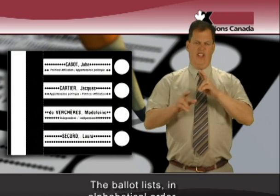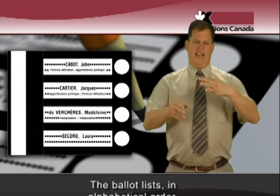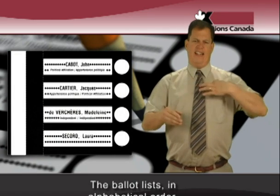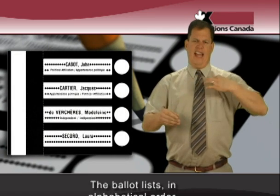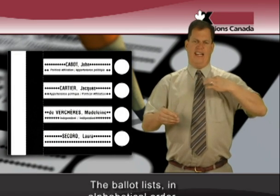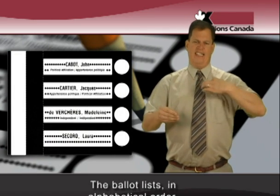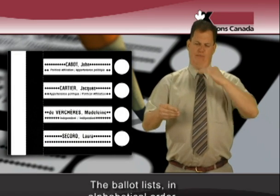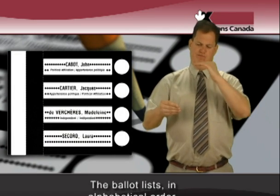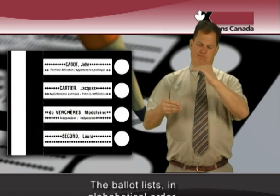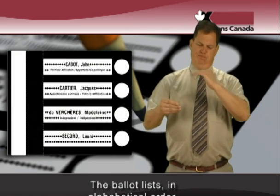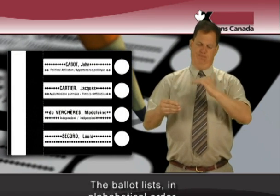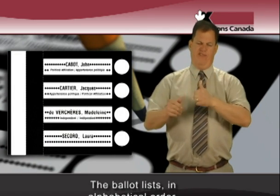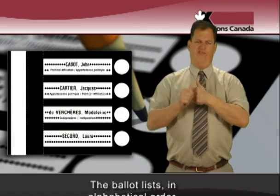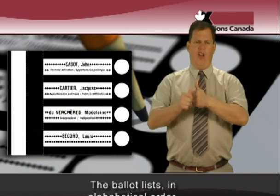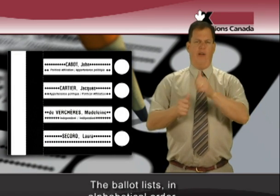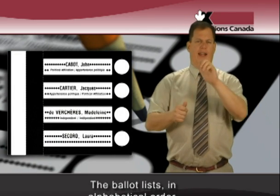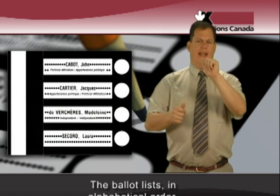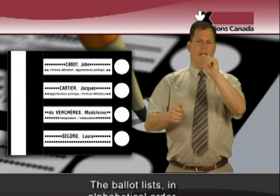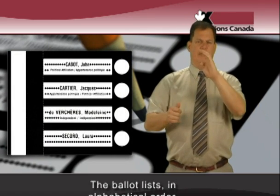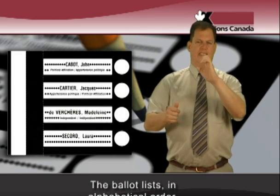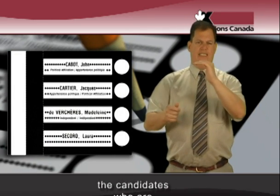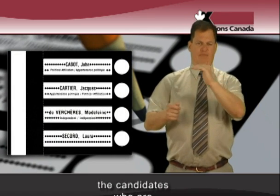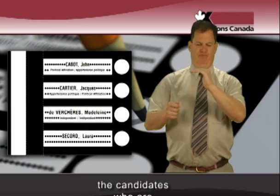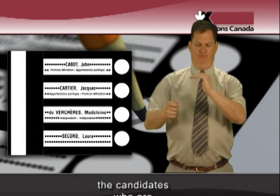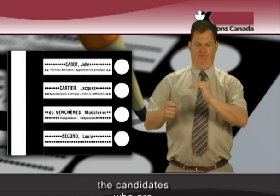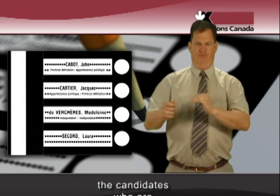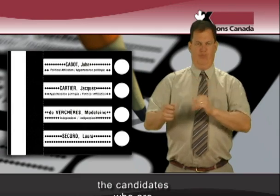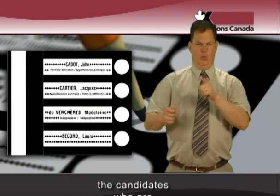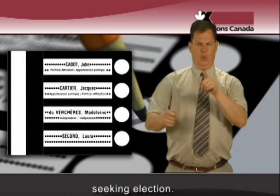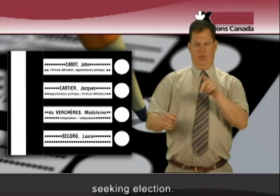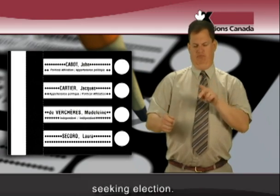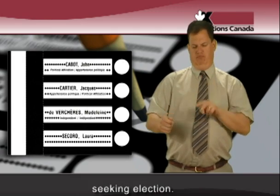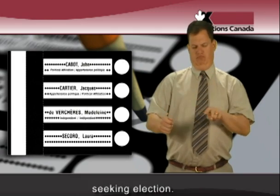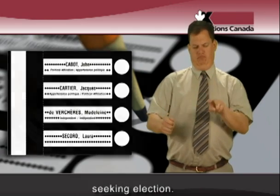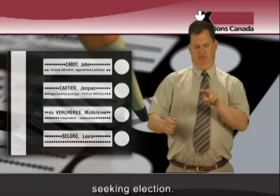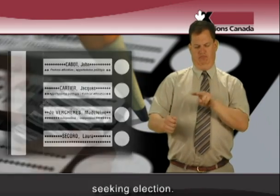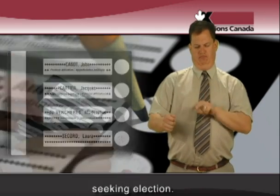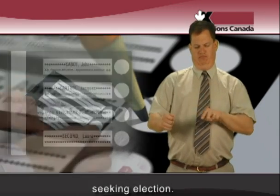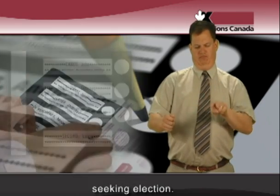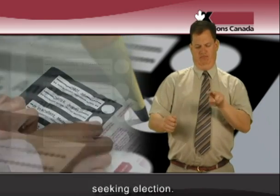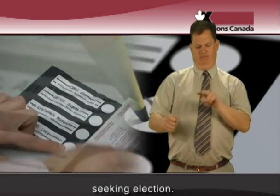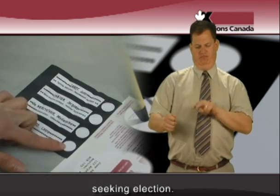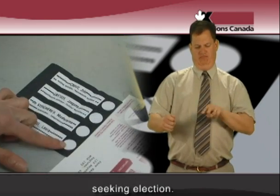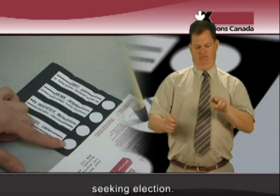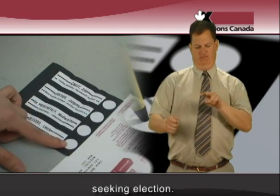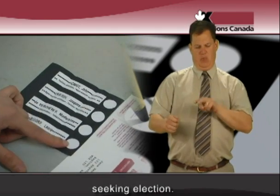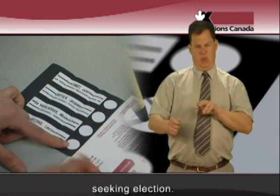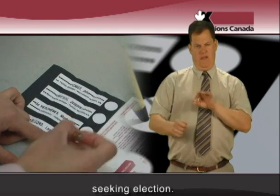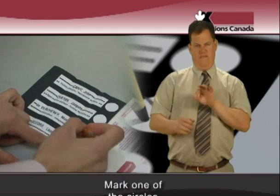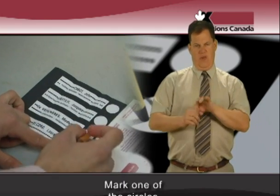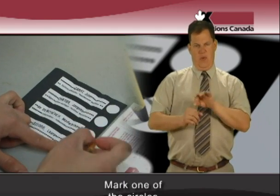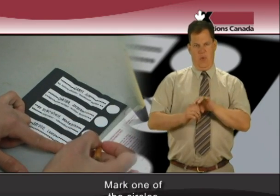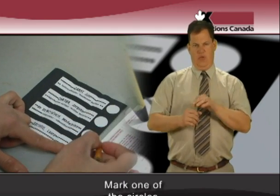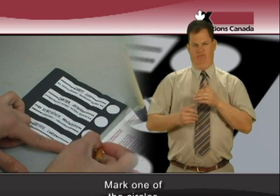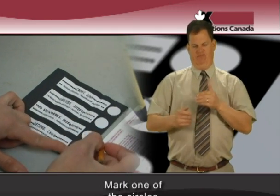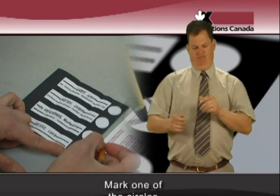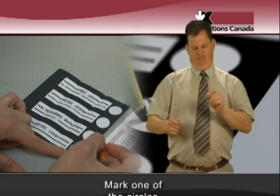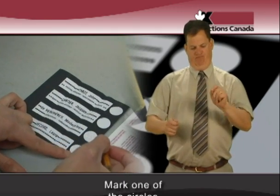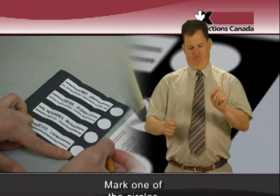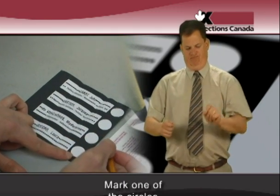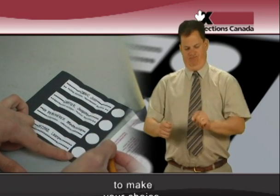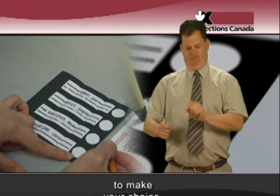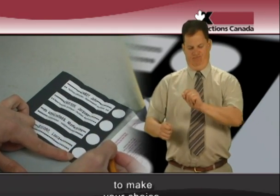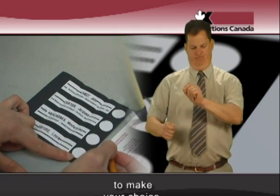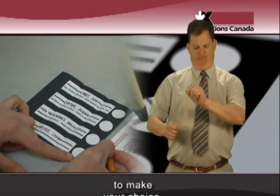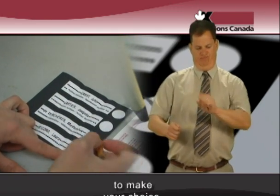The ballot lists in alphabetical order the candidates who are seeking election. Mark one of the